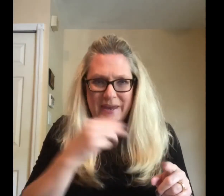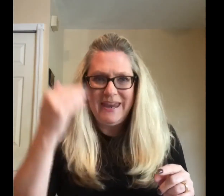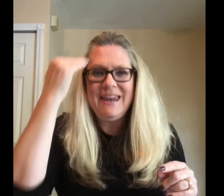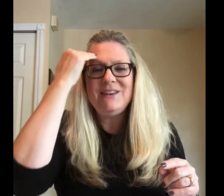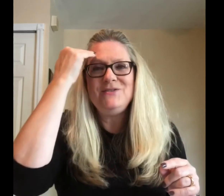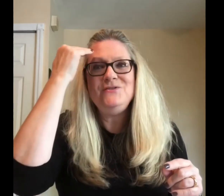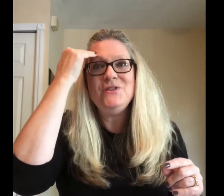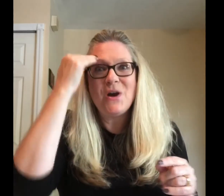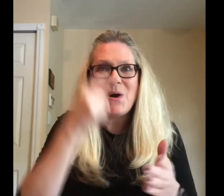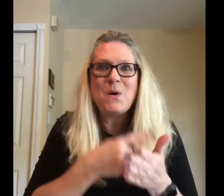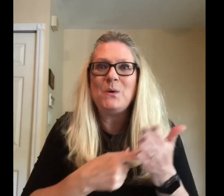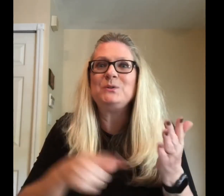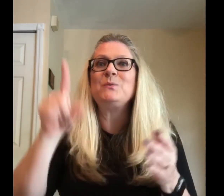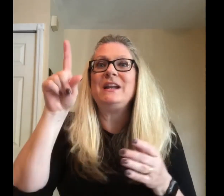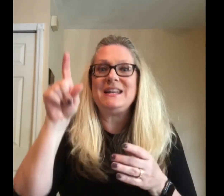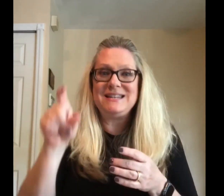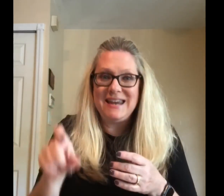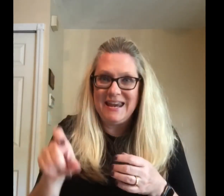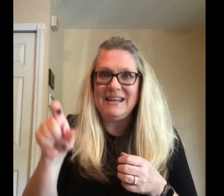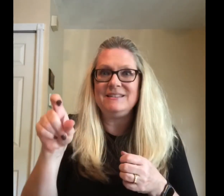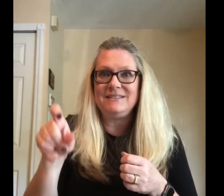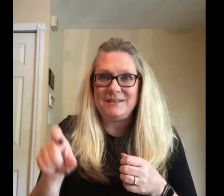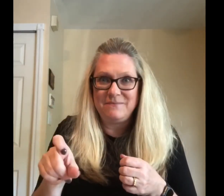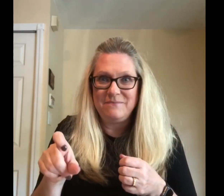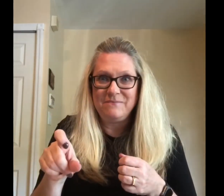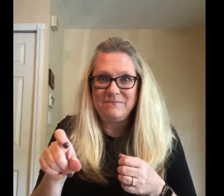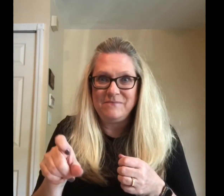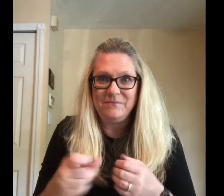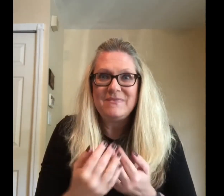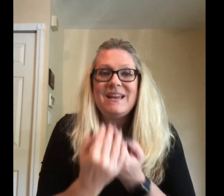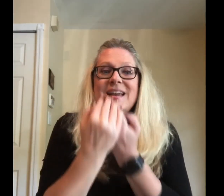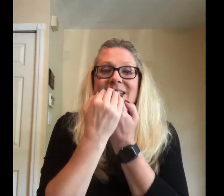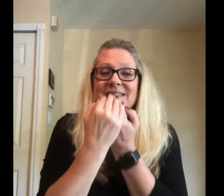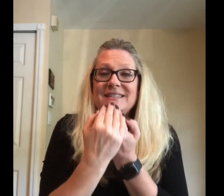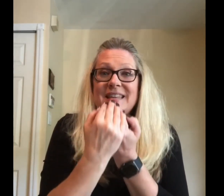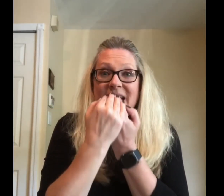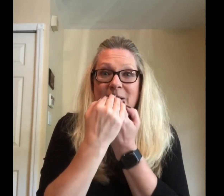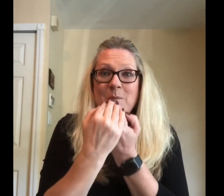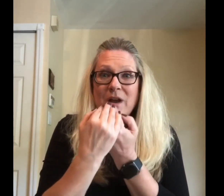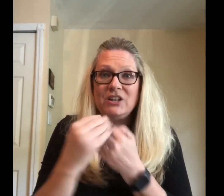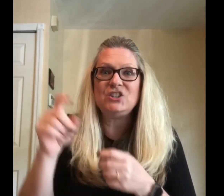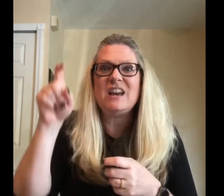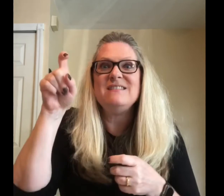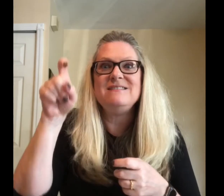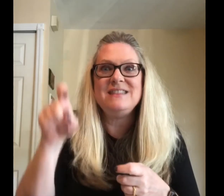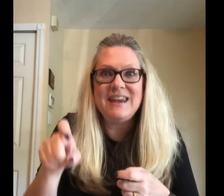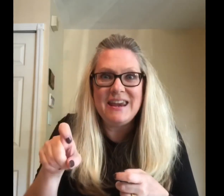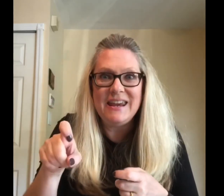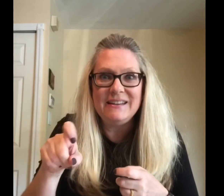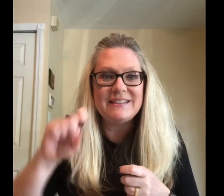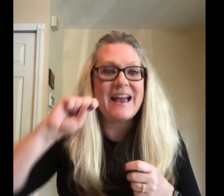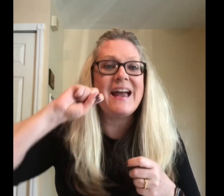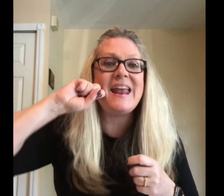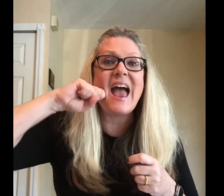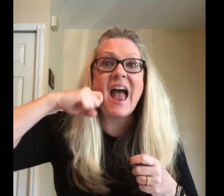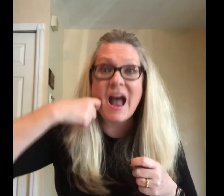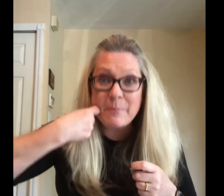Pete knows what it needs. His sandwich needs an apple.